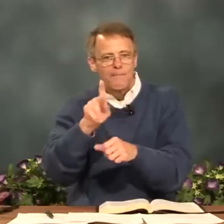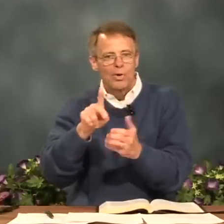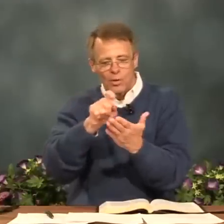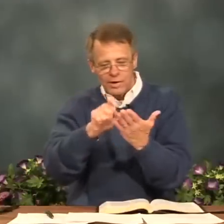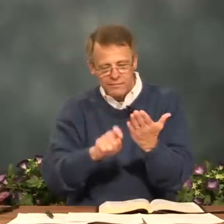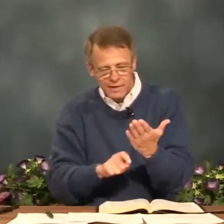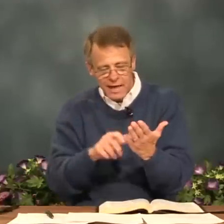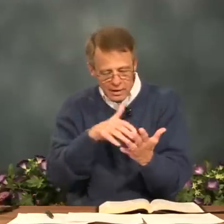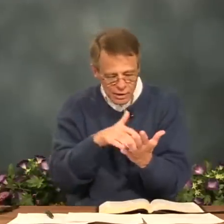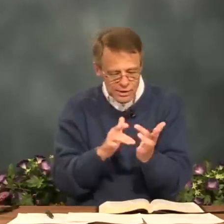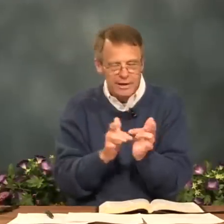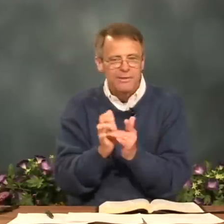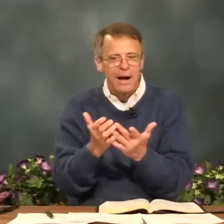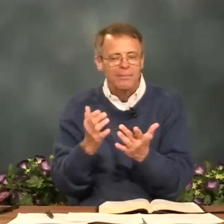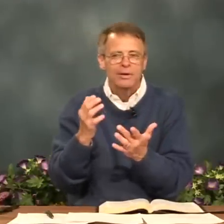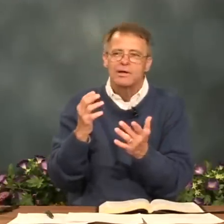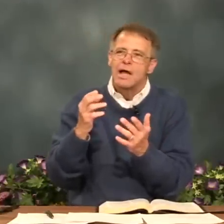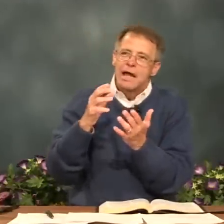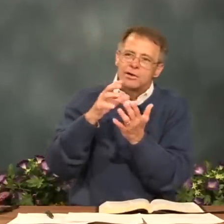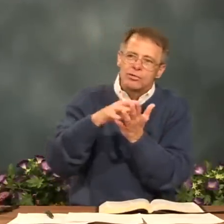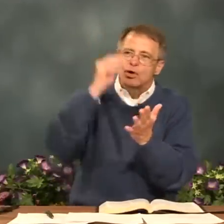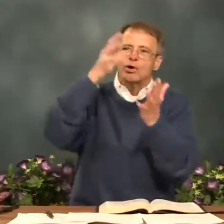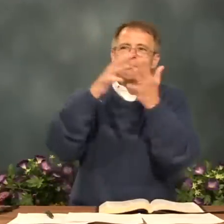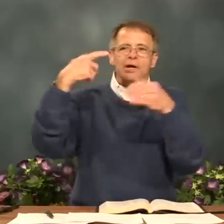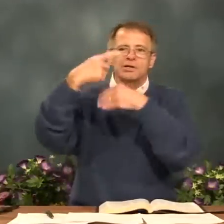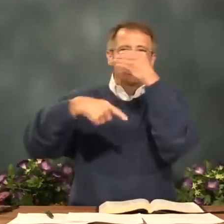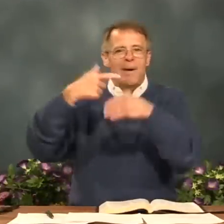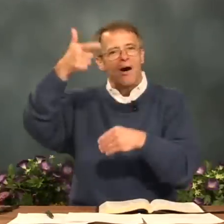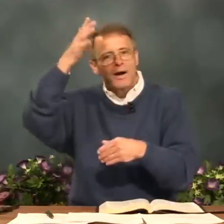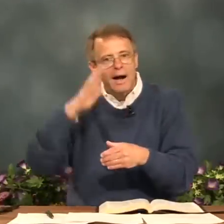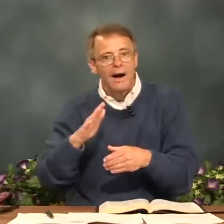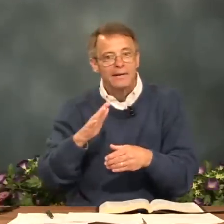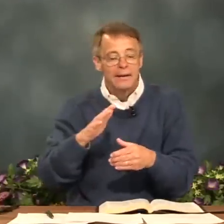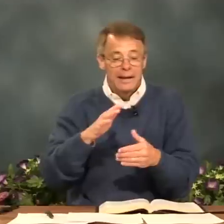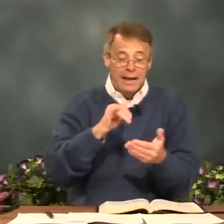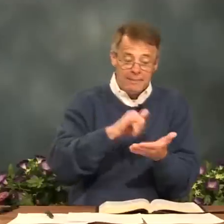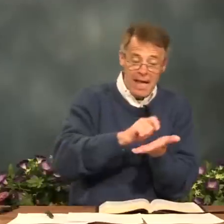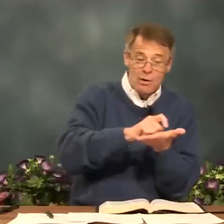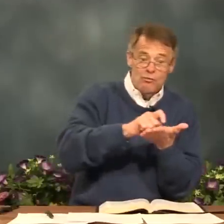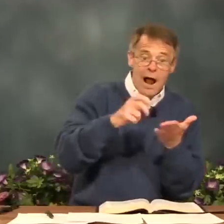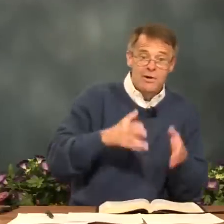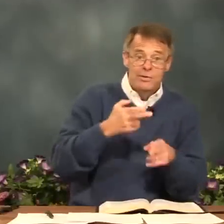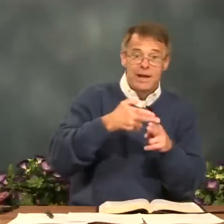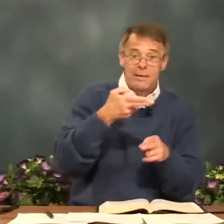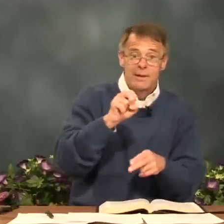workbook where you fill out and you study the Bible and you learn much about God. That writer named